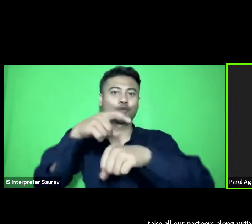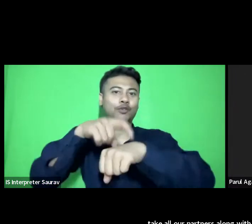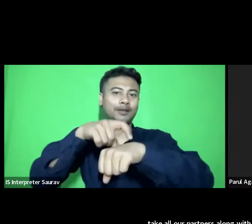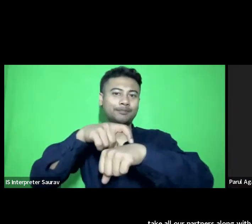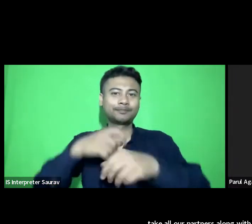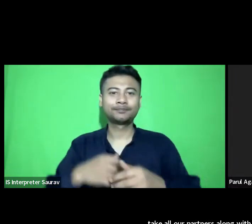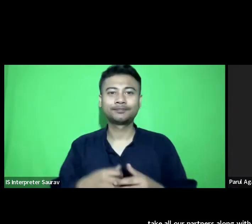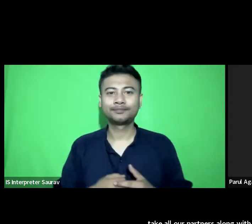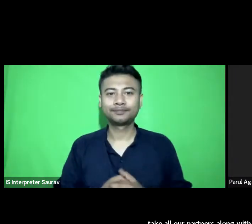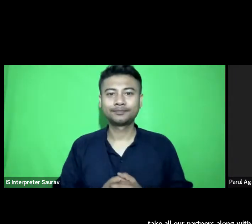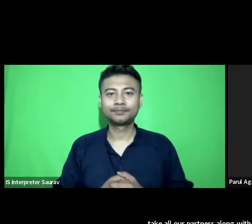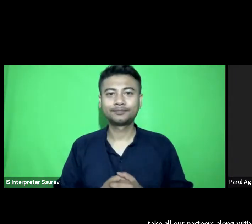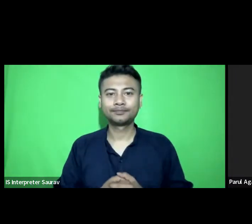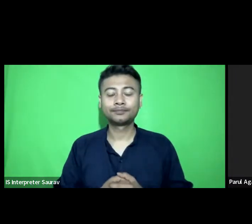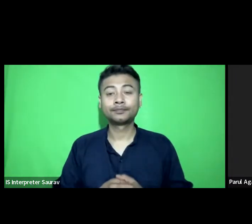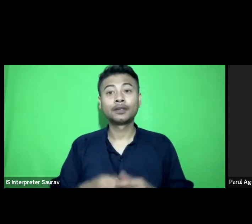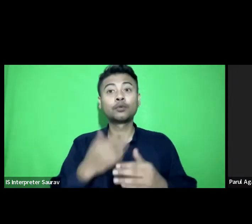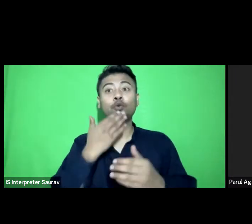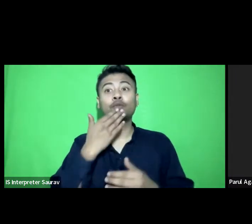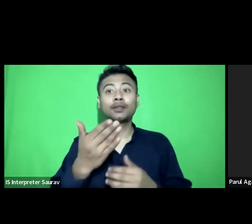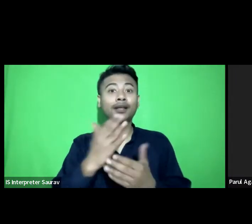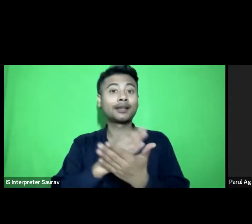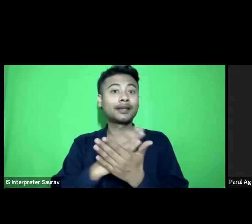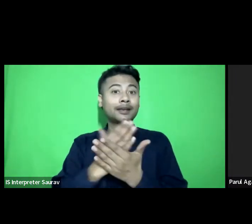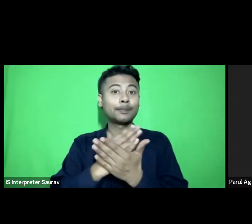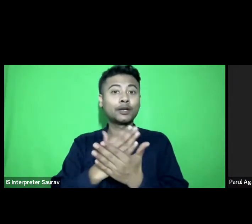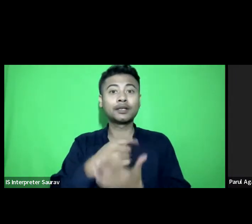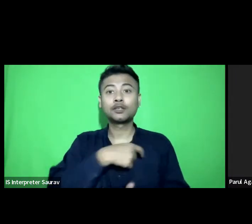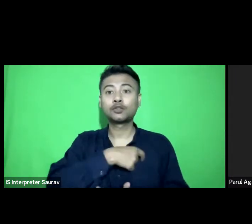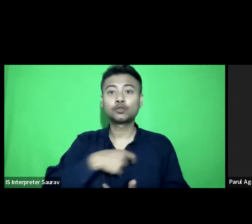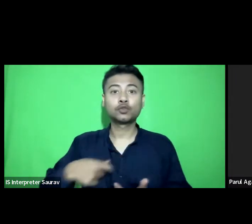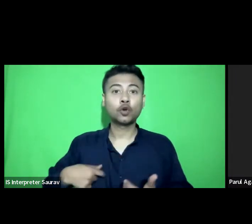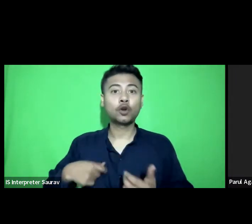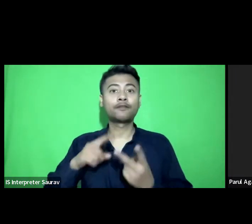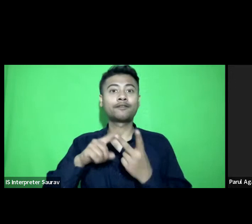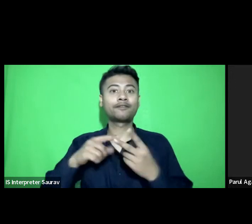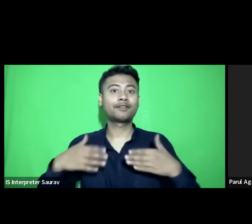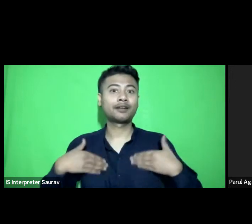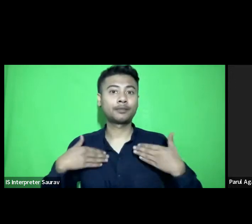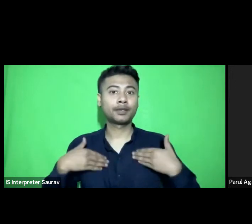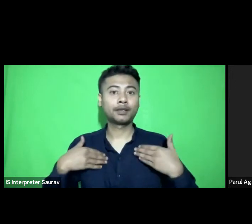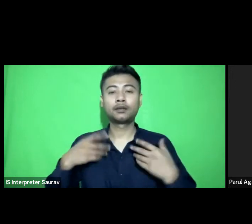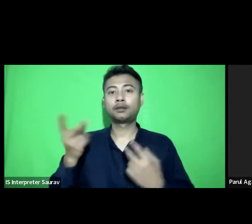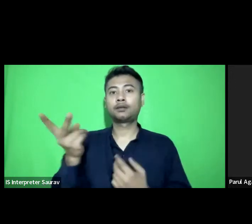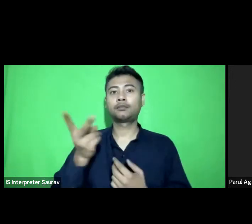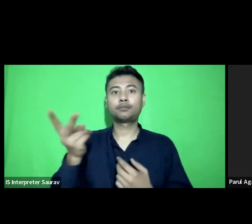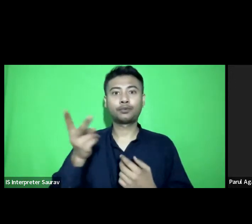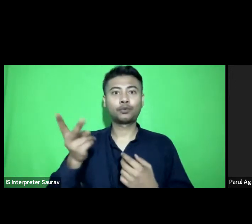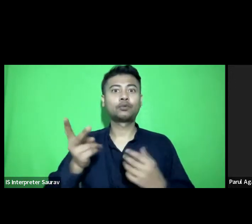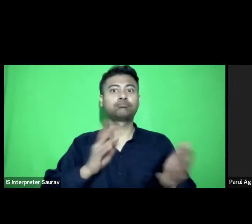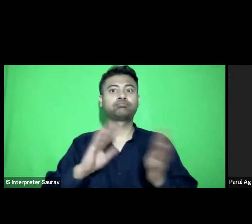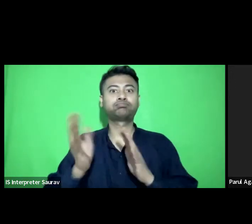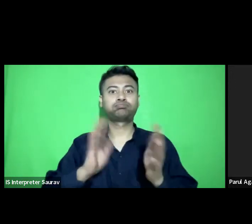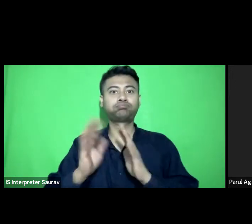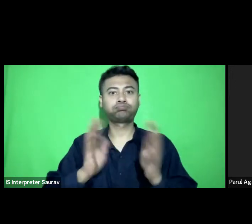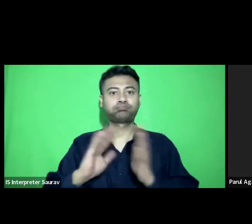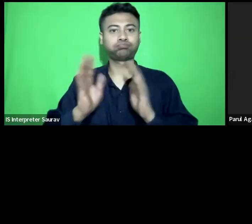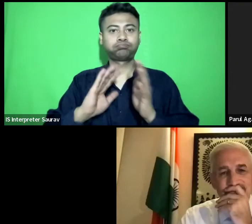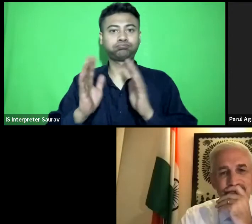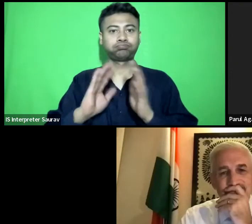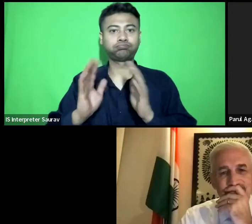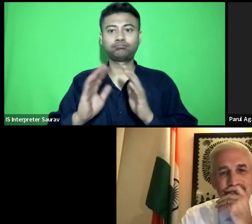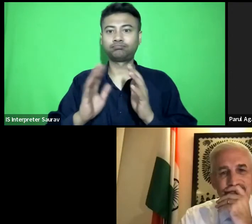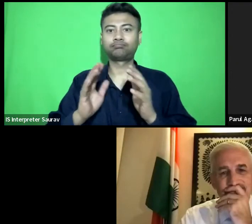And heartily thank our interpreters, Saurav and Arun, for providing us with their guidance and cooperation in making